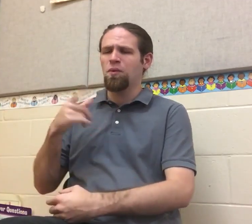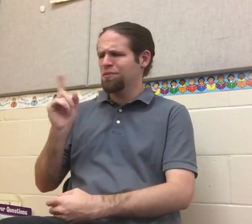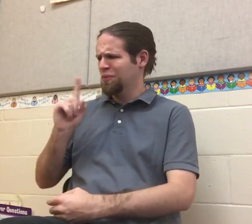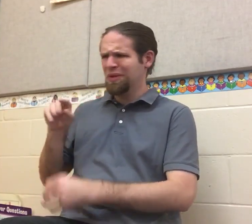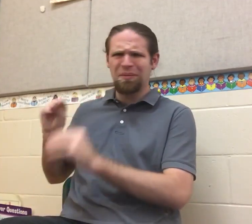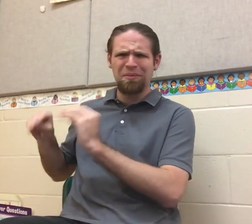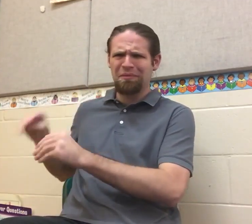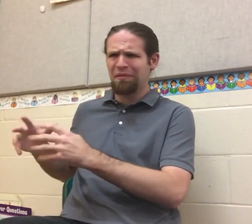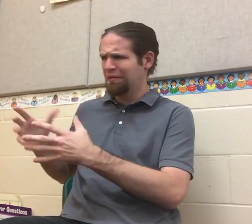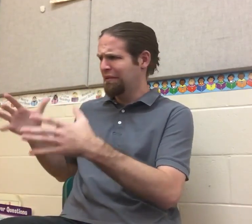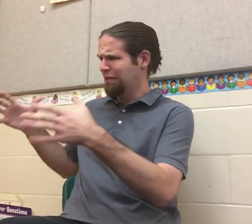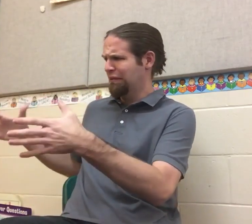Humans are social too,